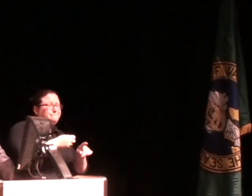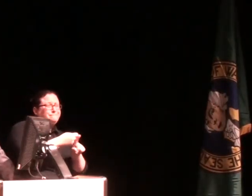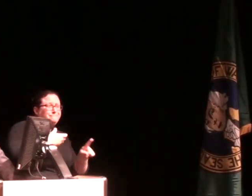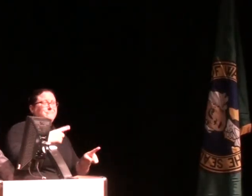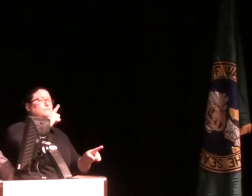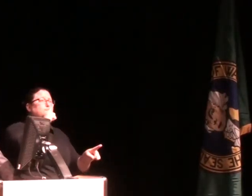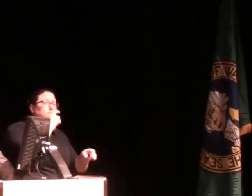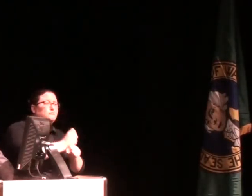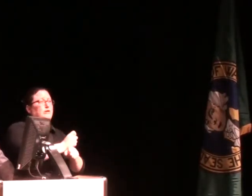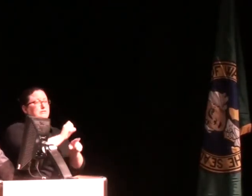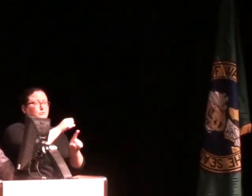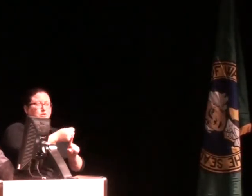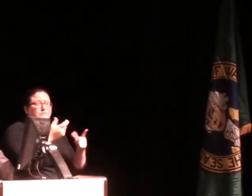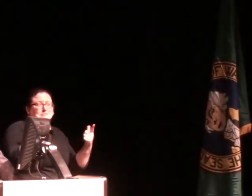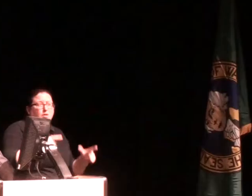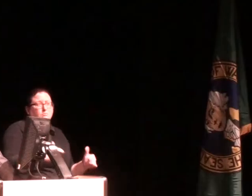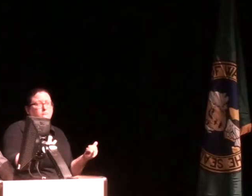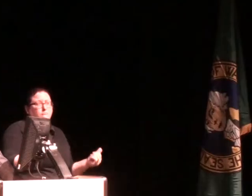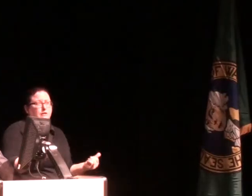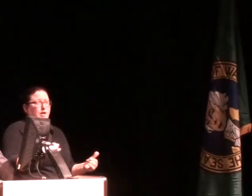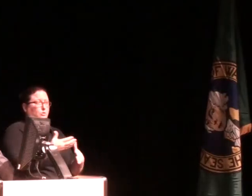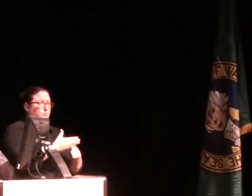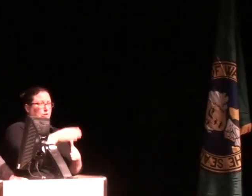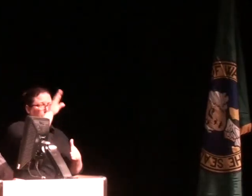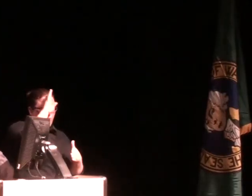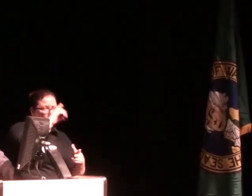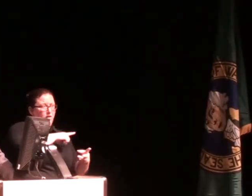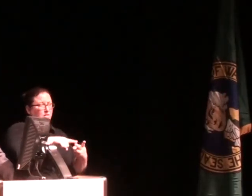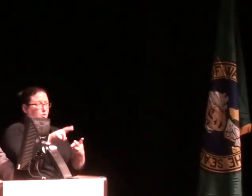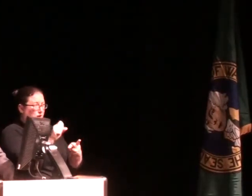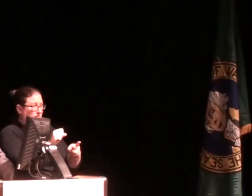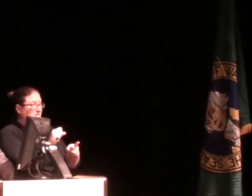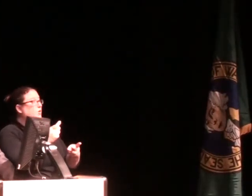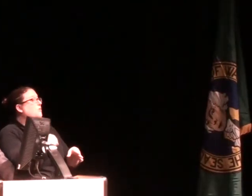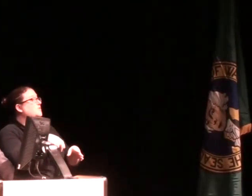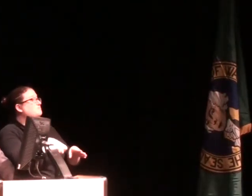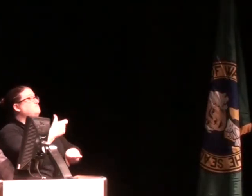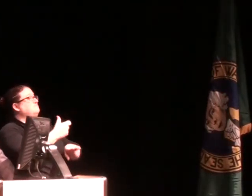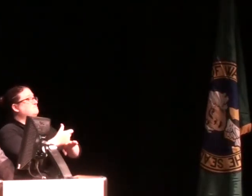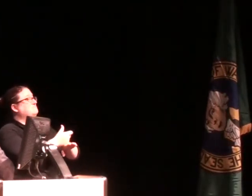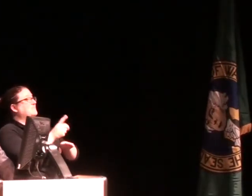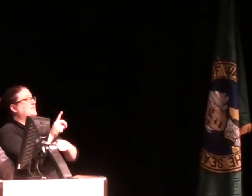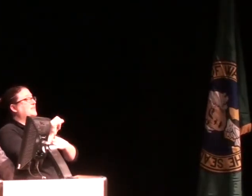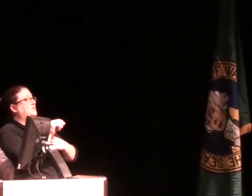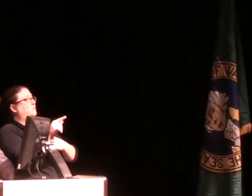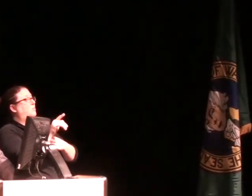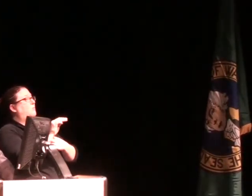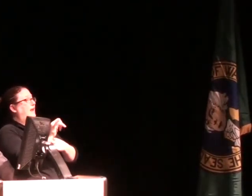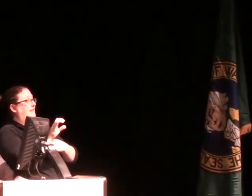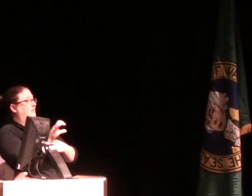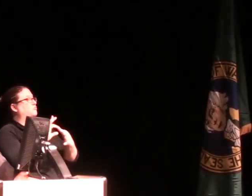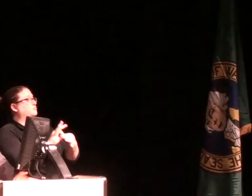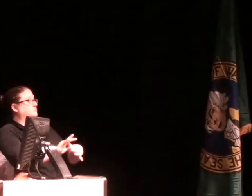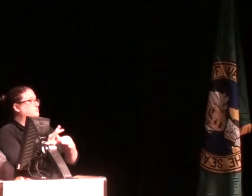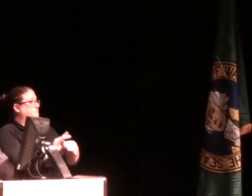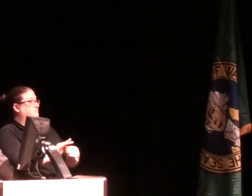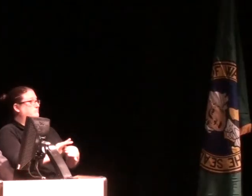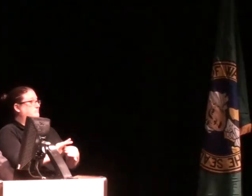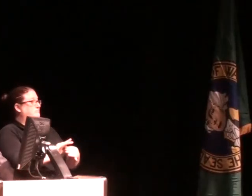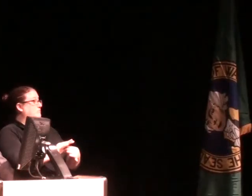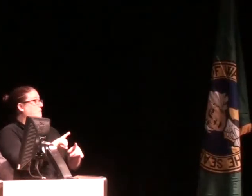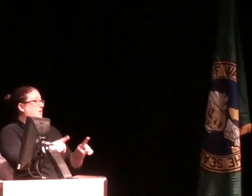now. What is real happening between Cuba and the United States. We reestablished diplomatic relations after more than 50 years, but we don't have